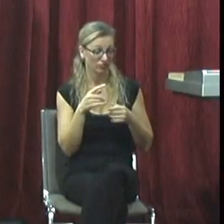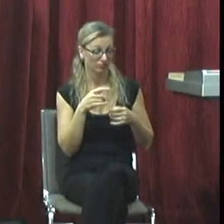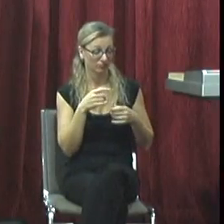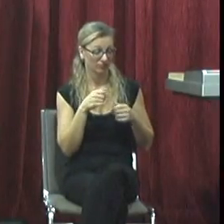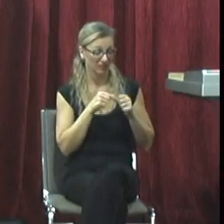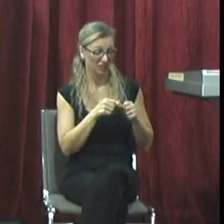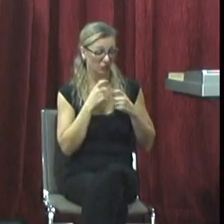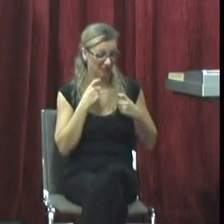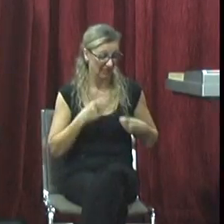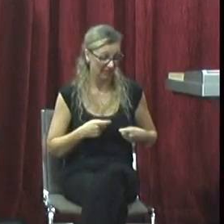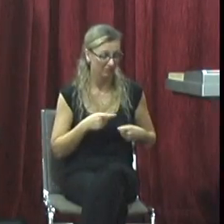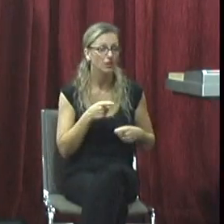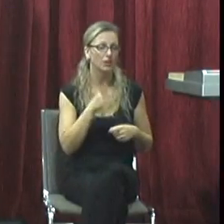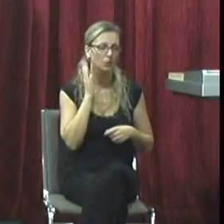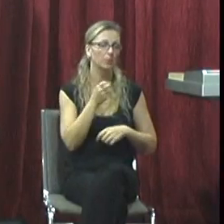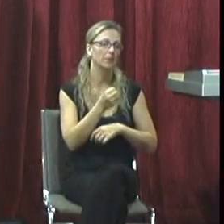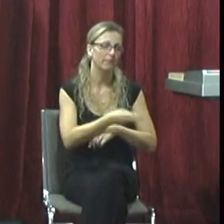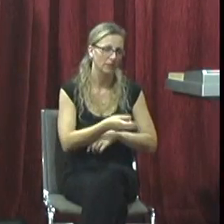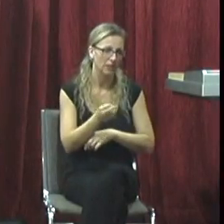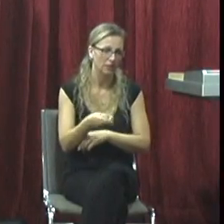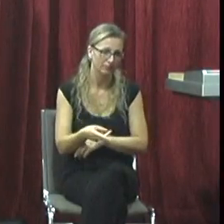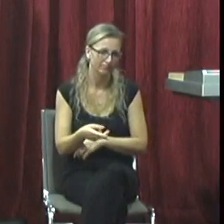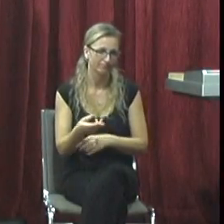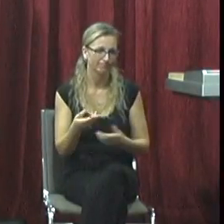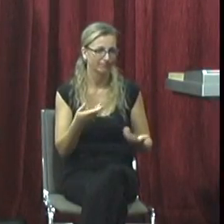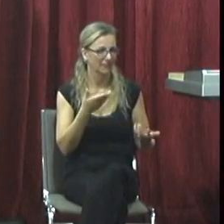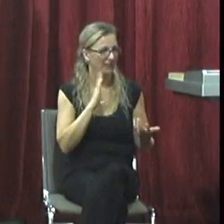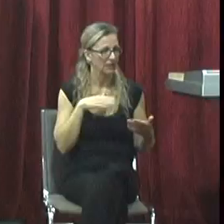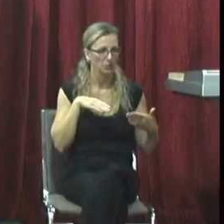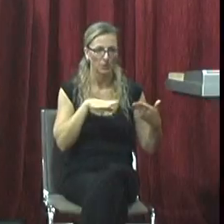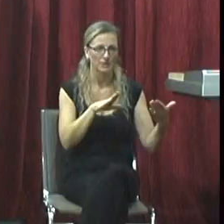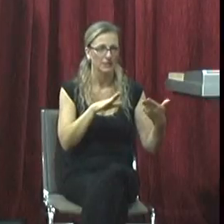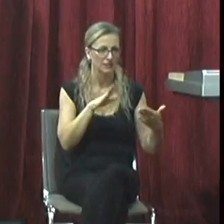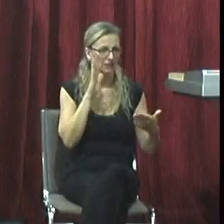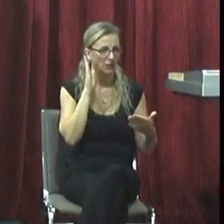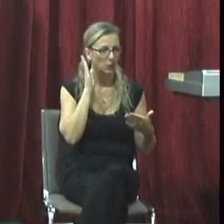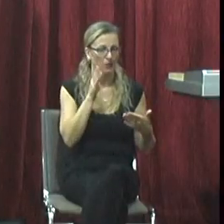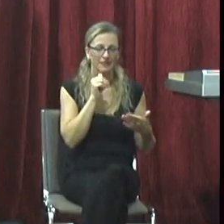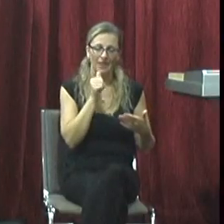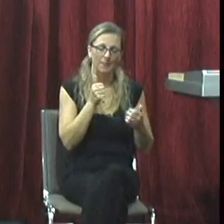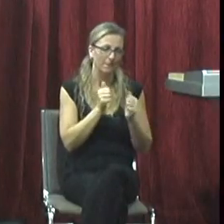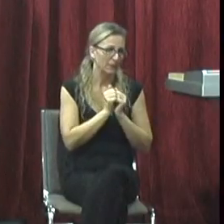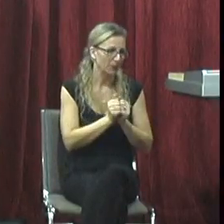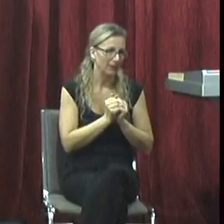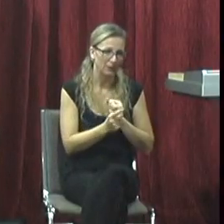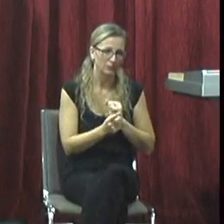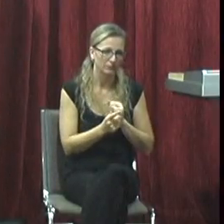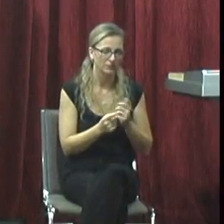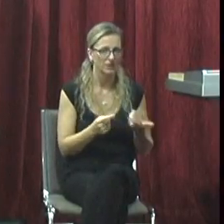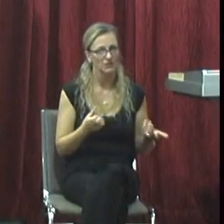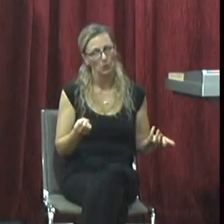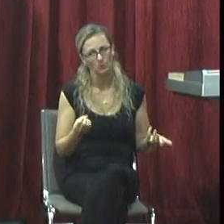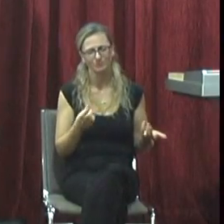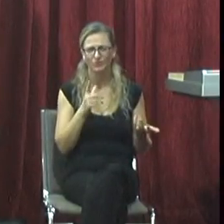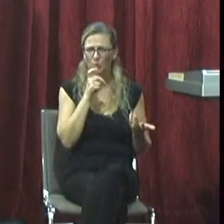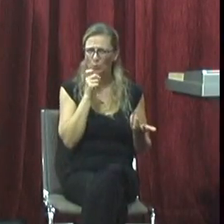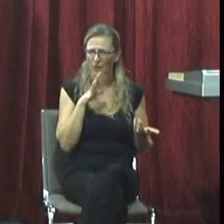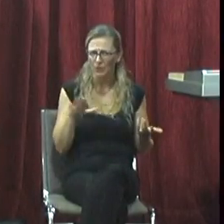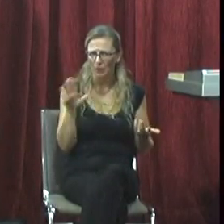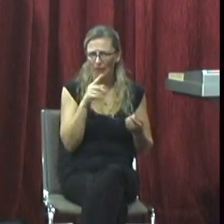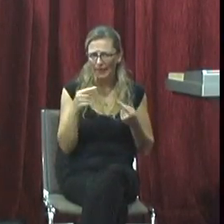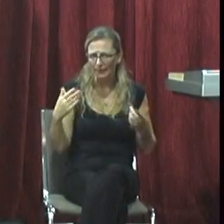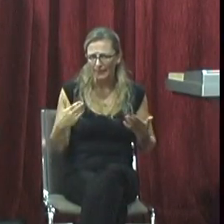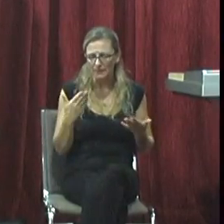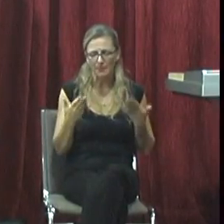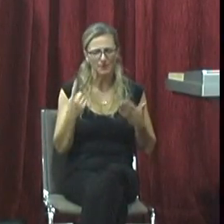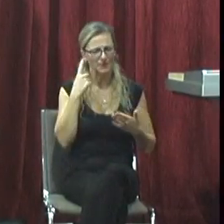enemies and cause the presence of God to depart from you. Well, let's look at that a little bit. Who are your enemies? Maybe you think you don't have any.